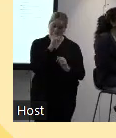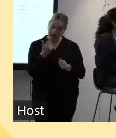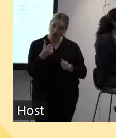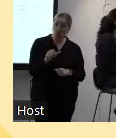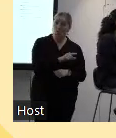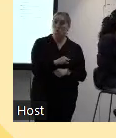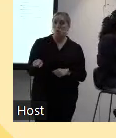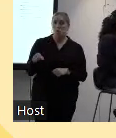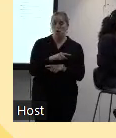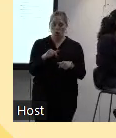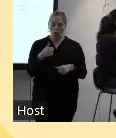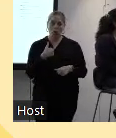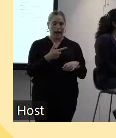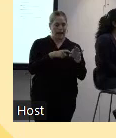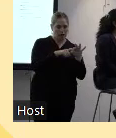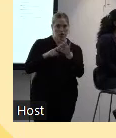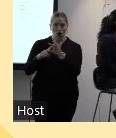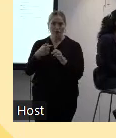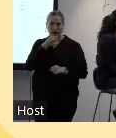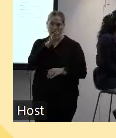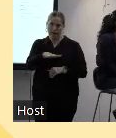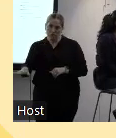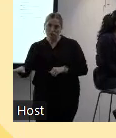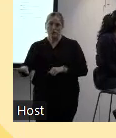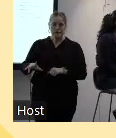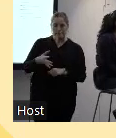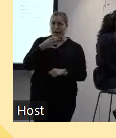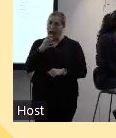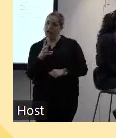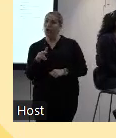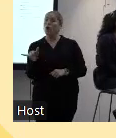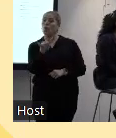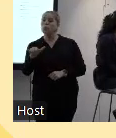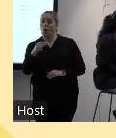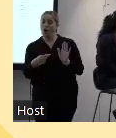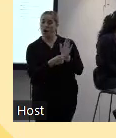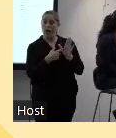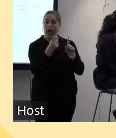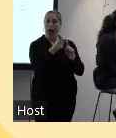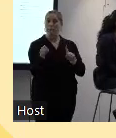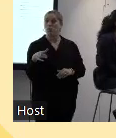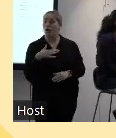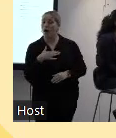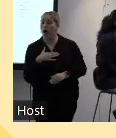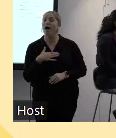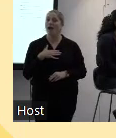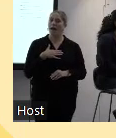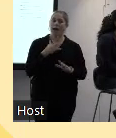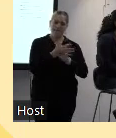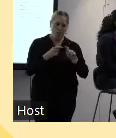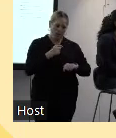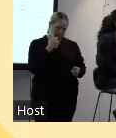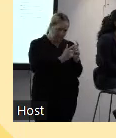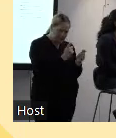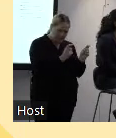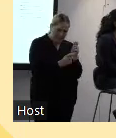ones are performing best and recommend them to families where needs are identified. So it provides an additional resource for families when they need it,